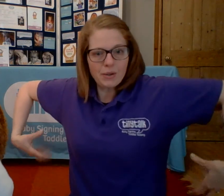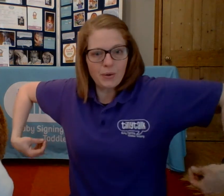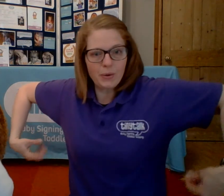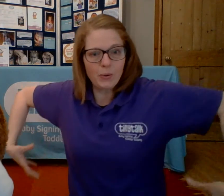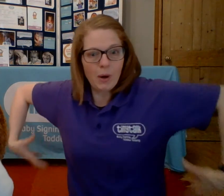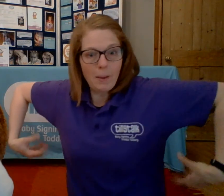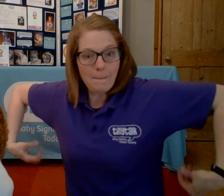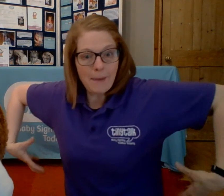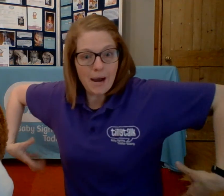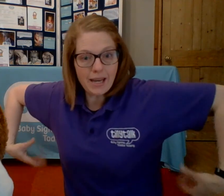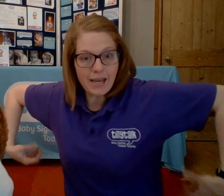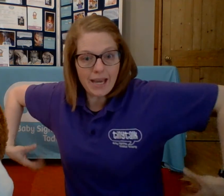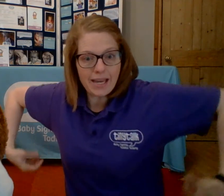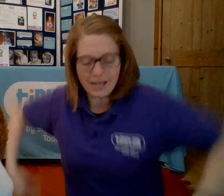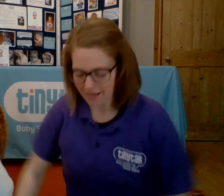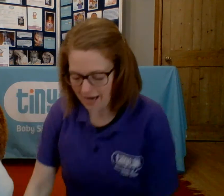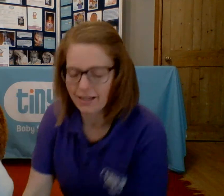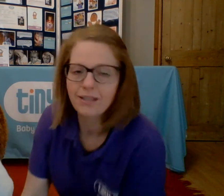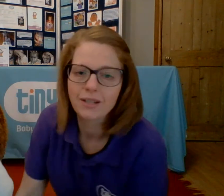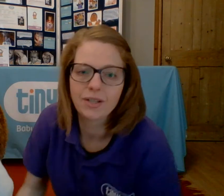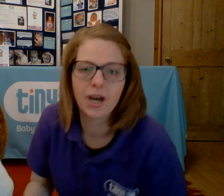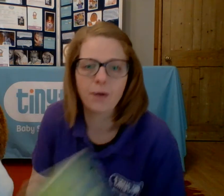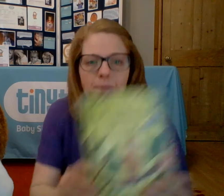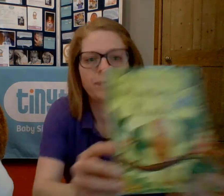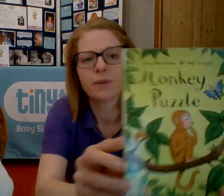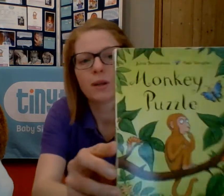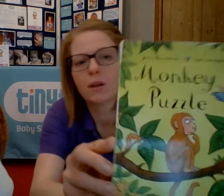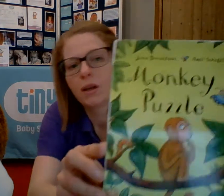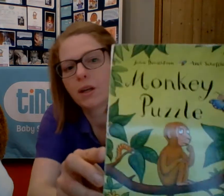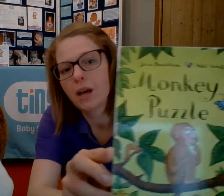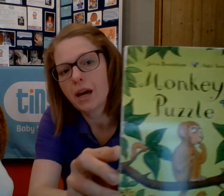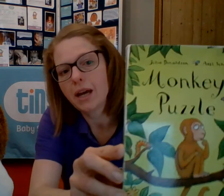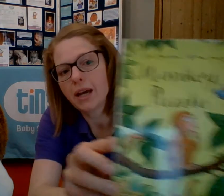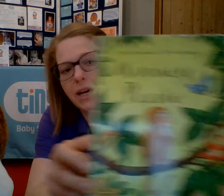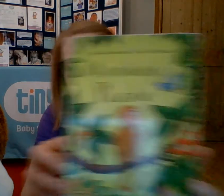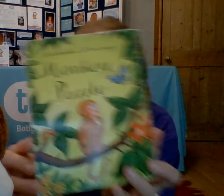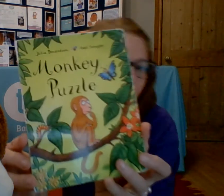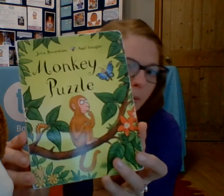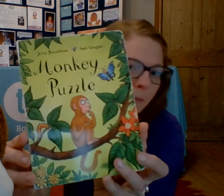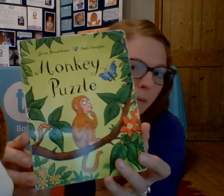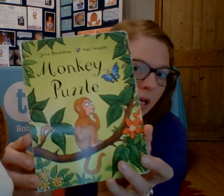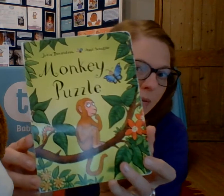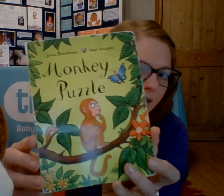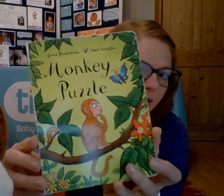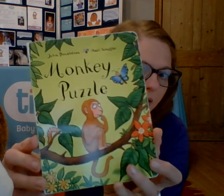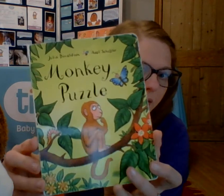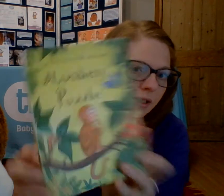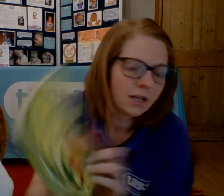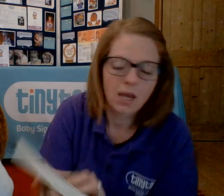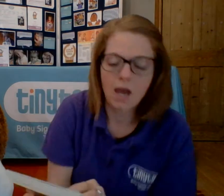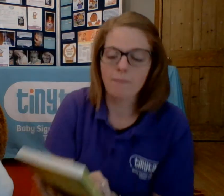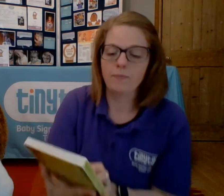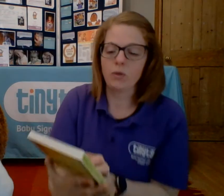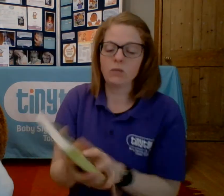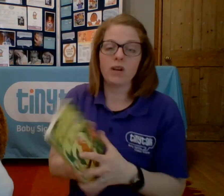Puzzle. Monkey, yeah. So here is Monkey Puzzle. Which is one of